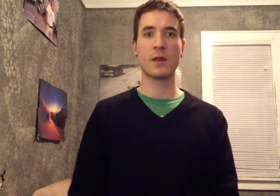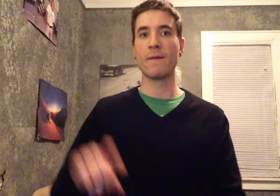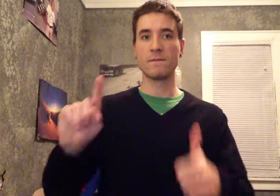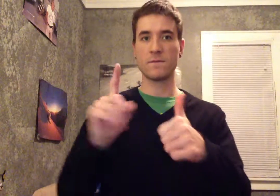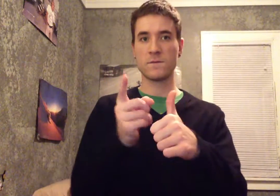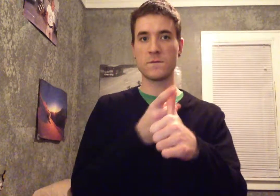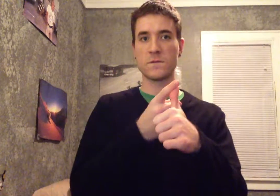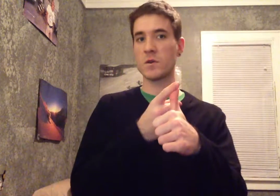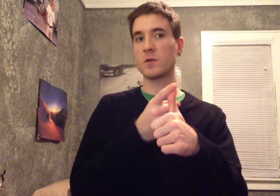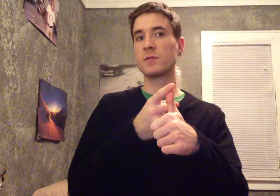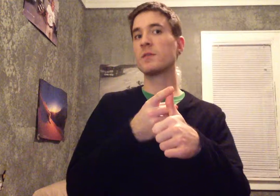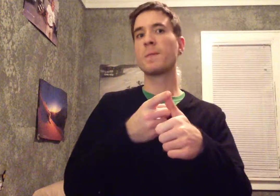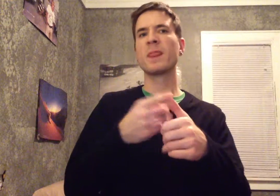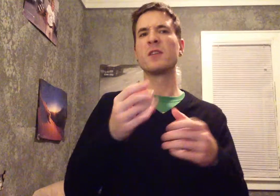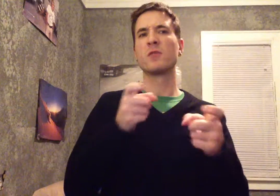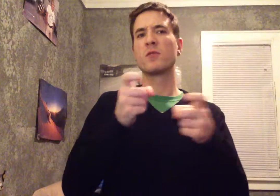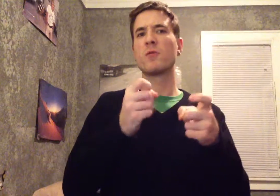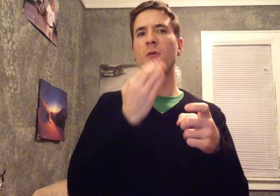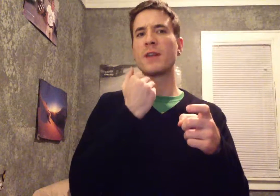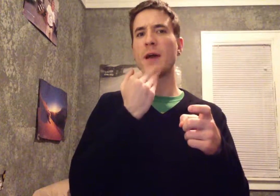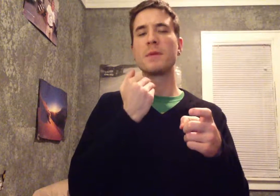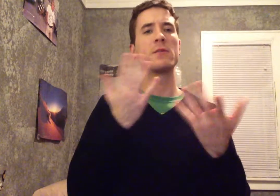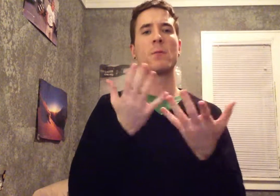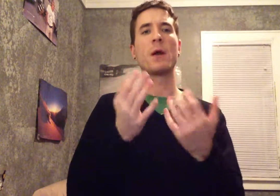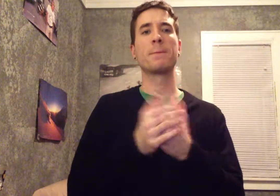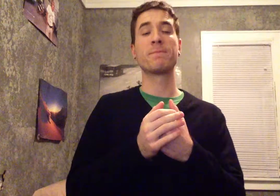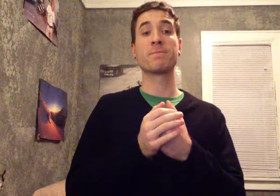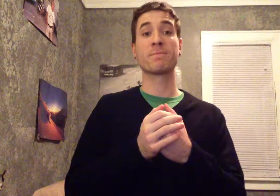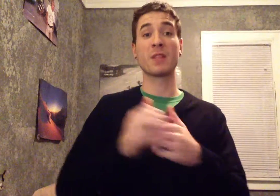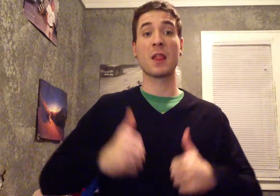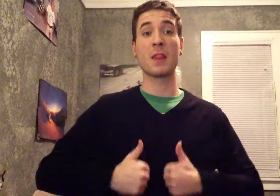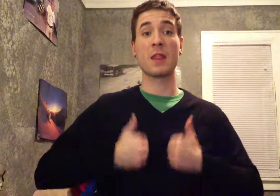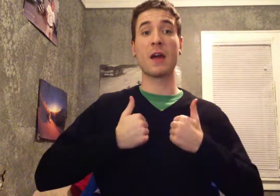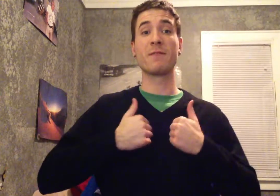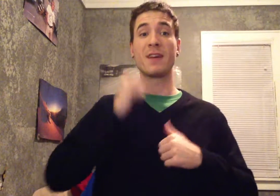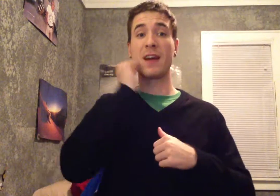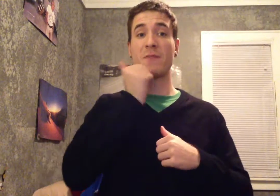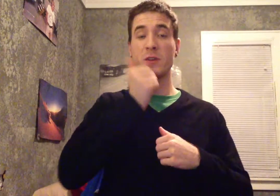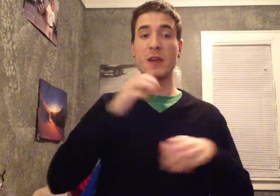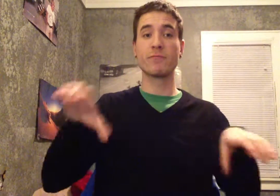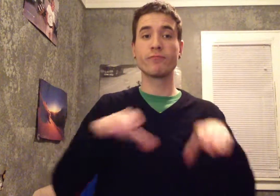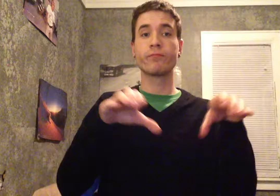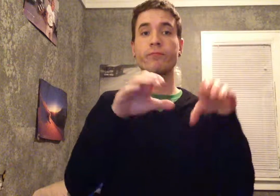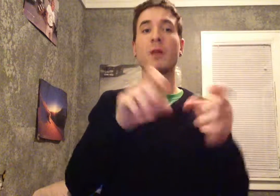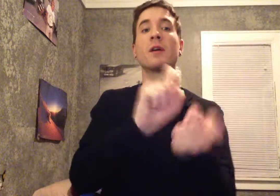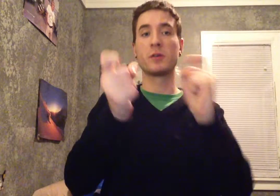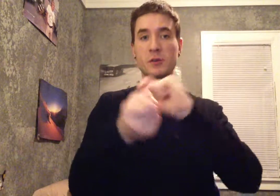include eating right by controlling your carbohydrate, calorie, and saturated fat intake. And it